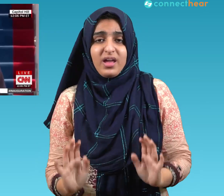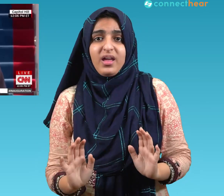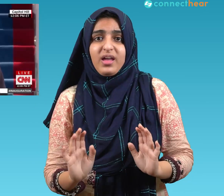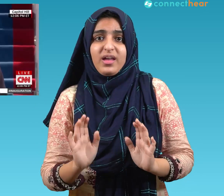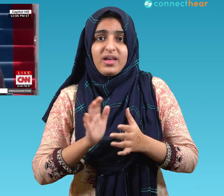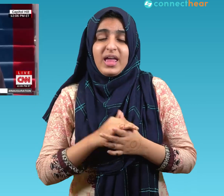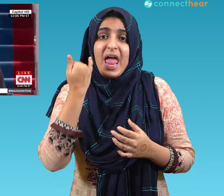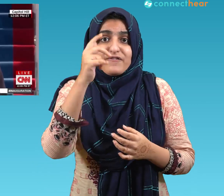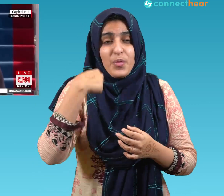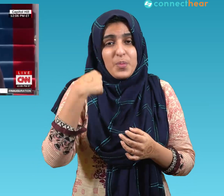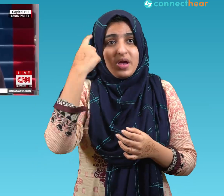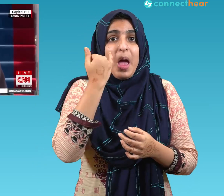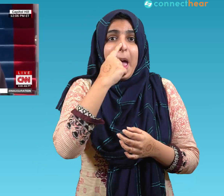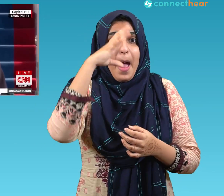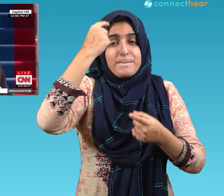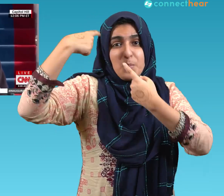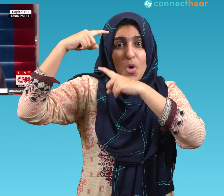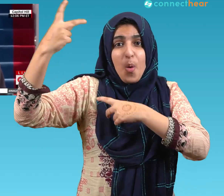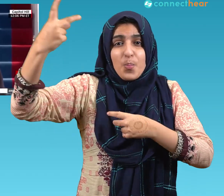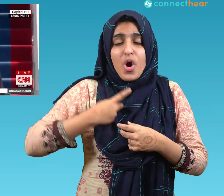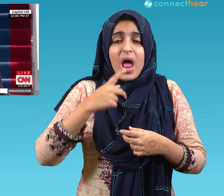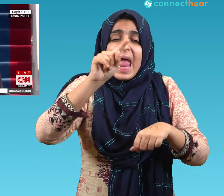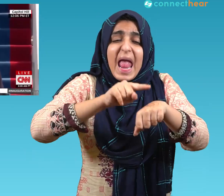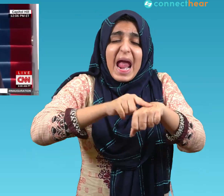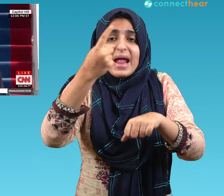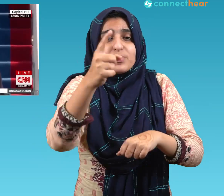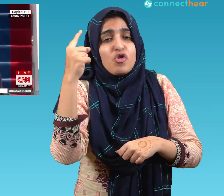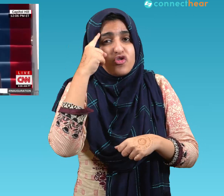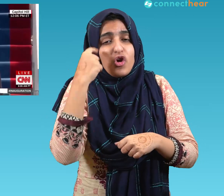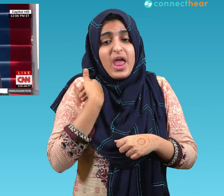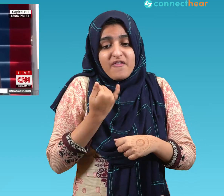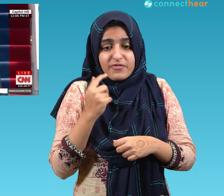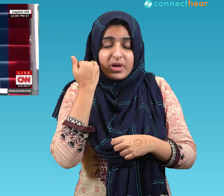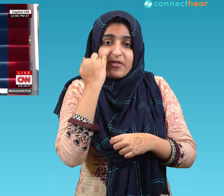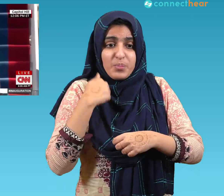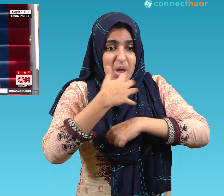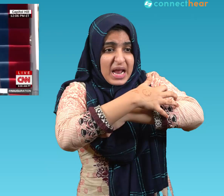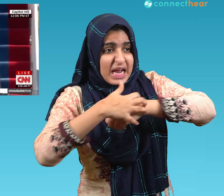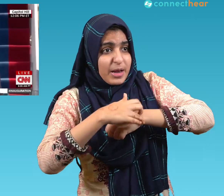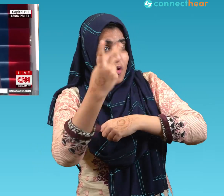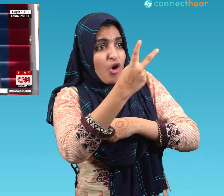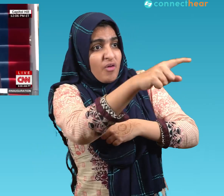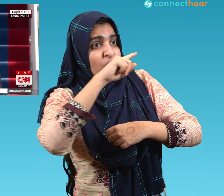other person's shoes, as my mom would say, just for a moment, stand in their shoes.